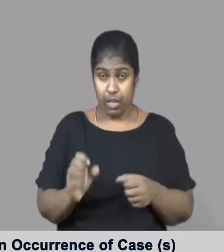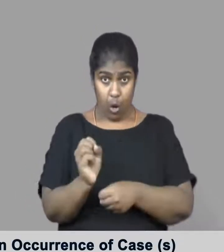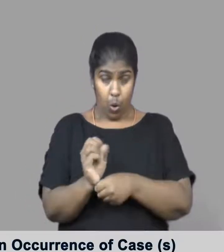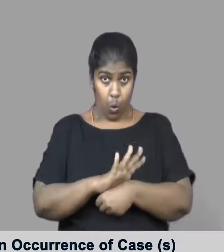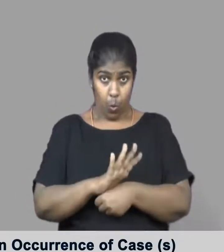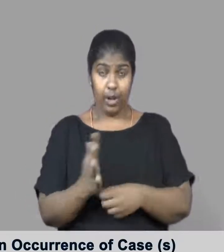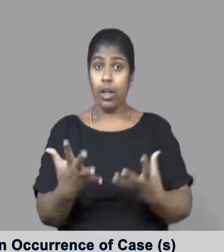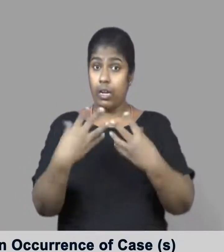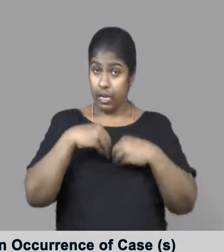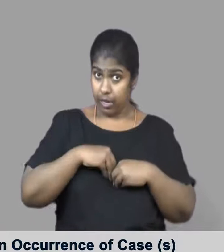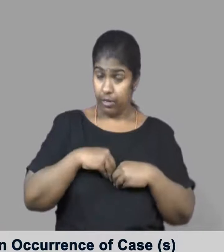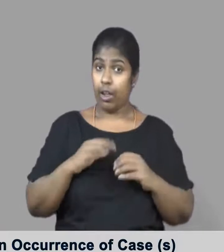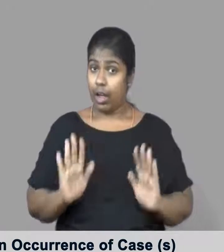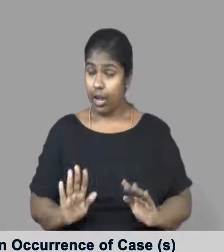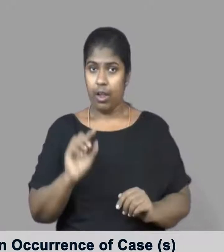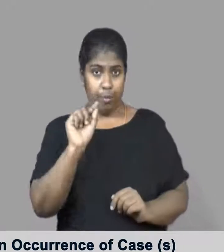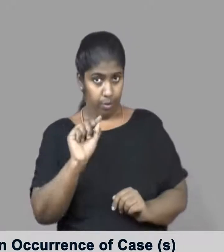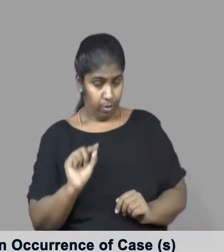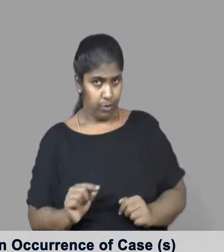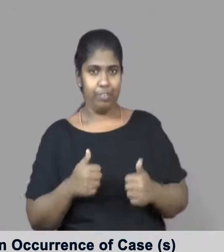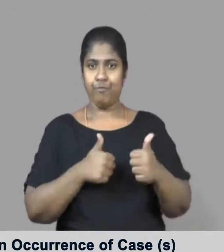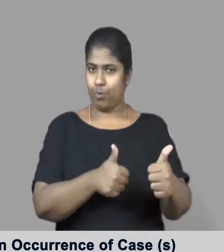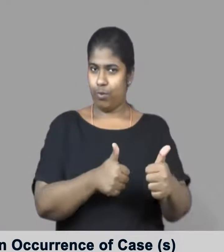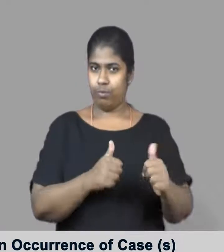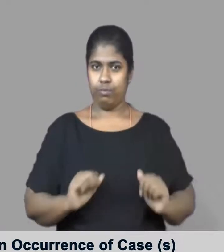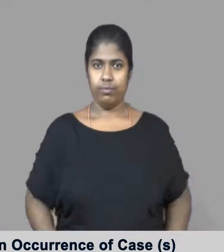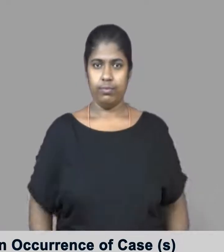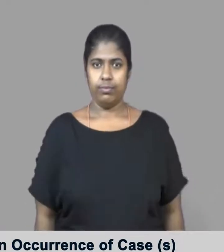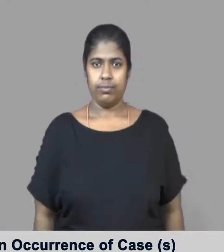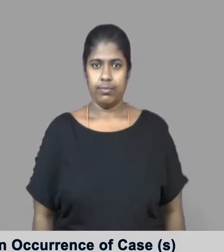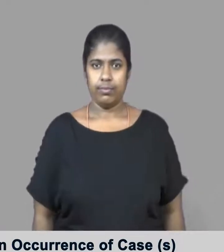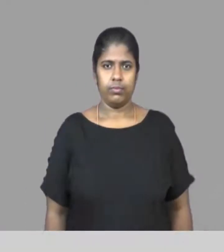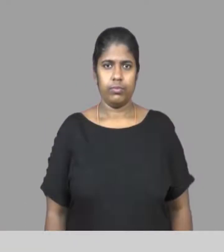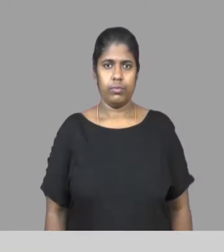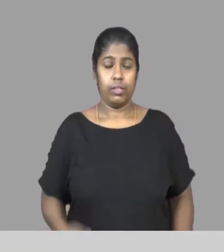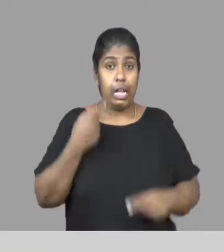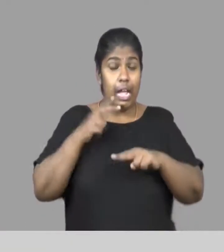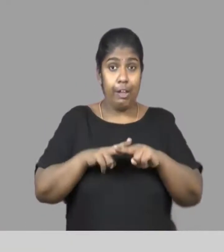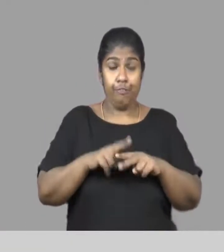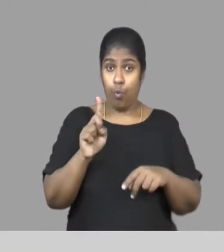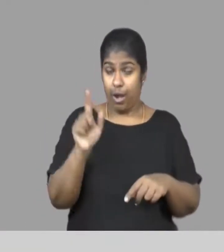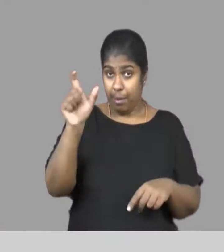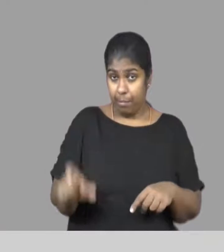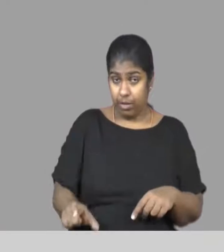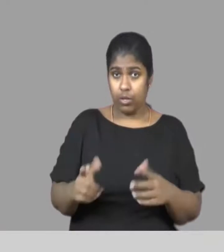Measures to be taken on occurrence of cases.